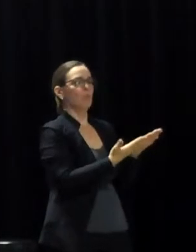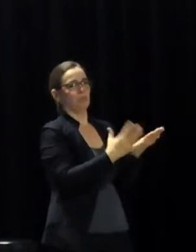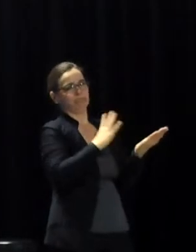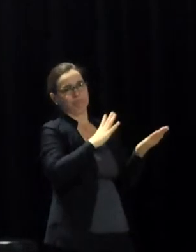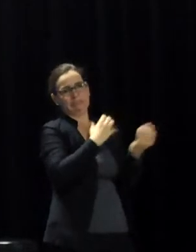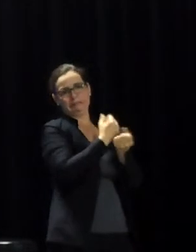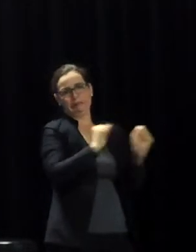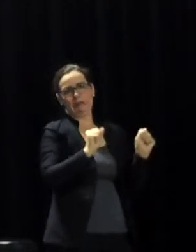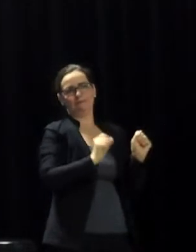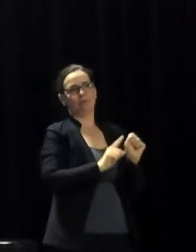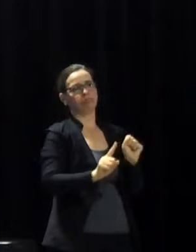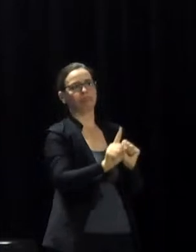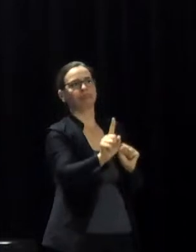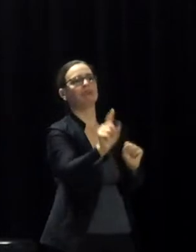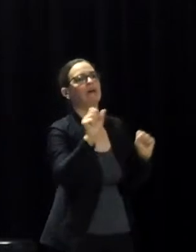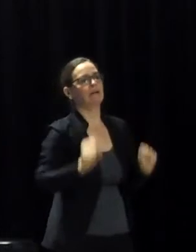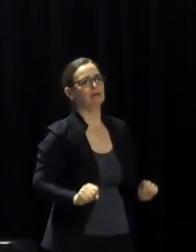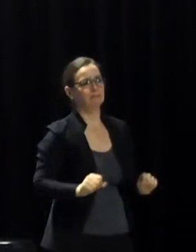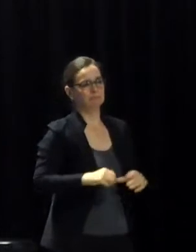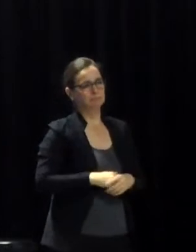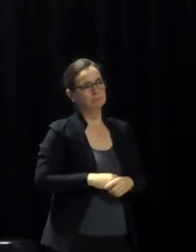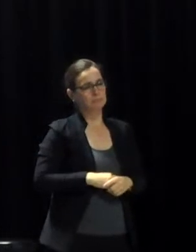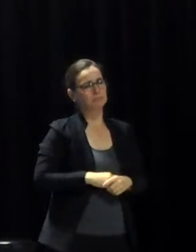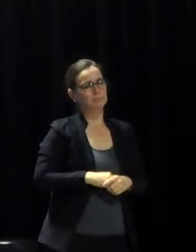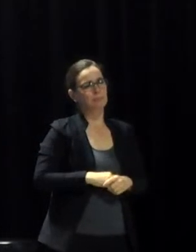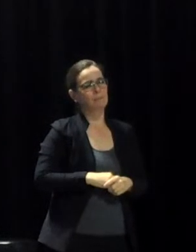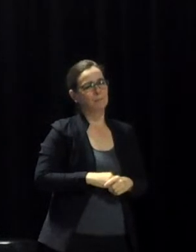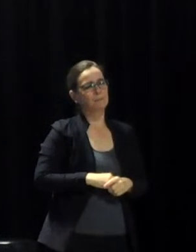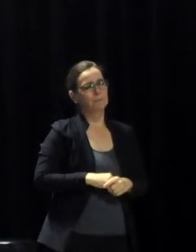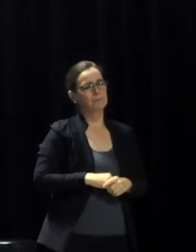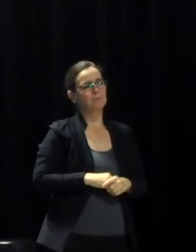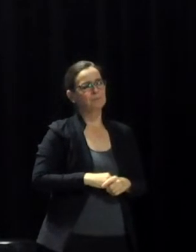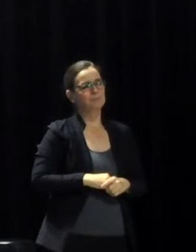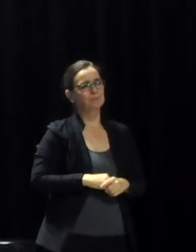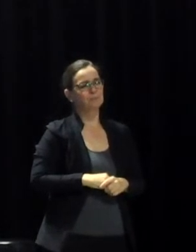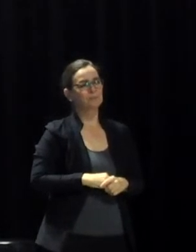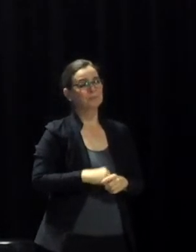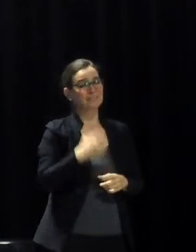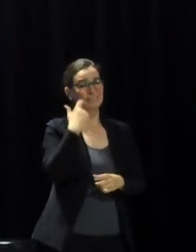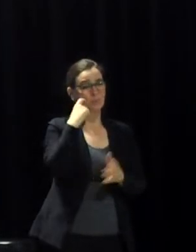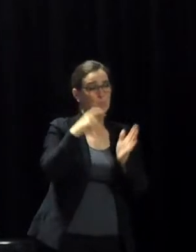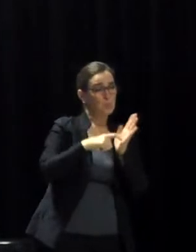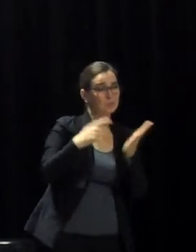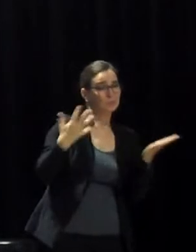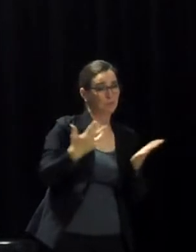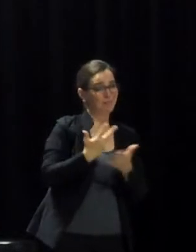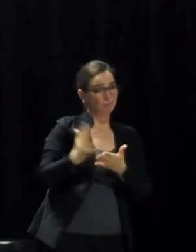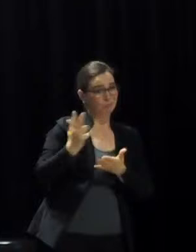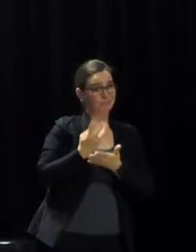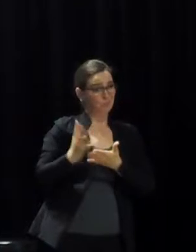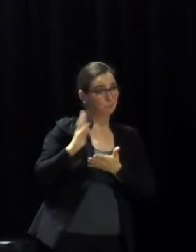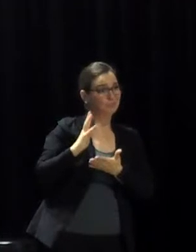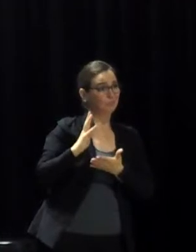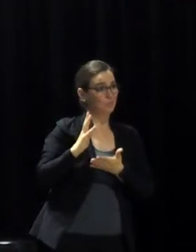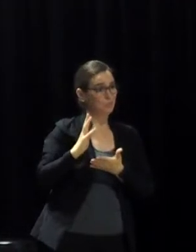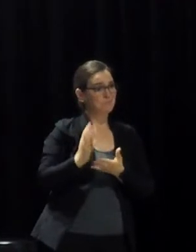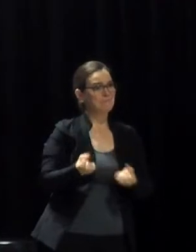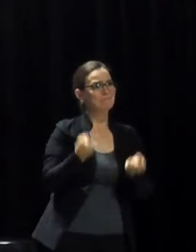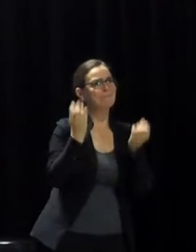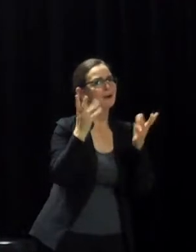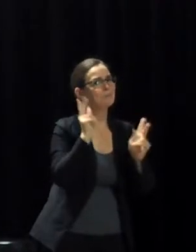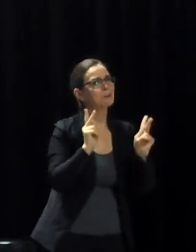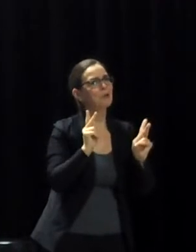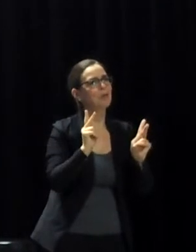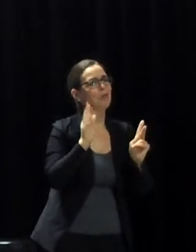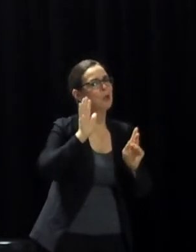transmission? And over the last, I'd say 3 to 4 weeks, we've seen a lot of incidents where this hasn't happened. You've heard me talk about